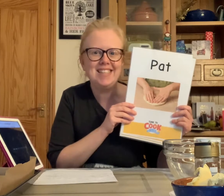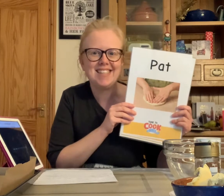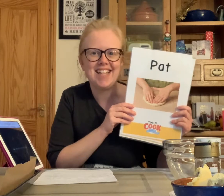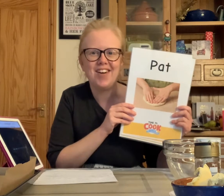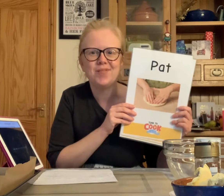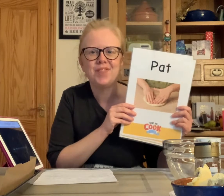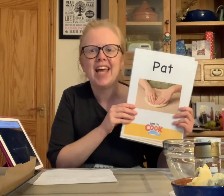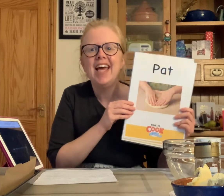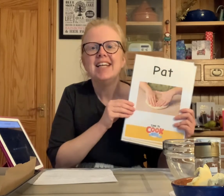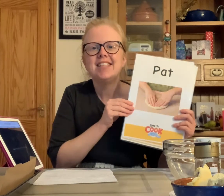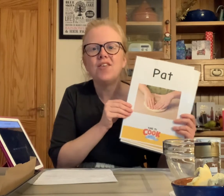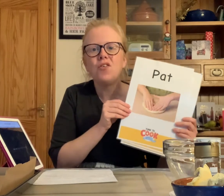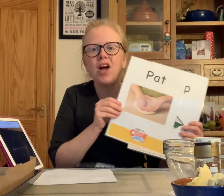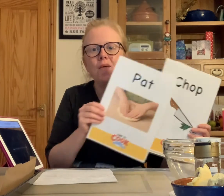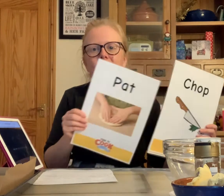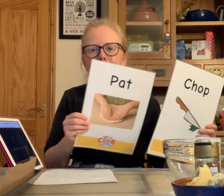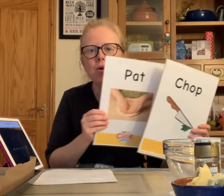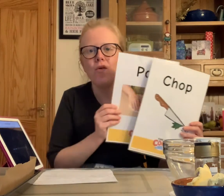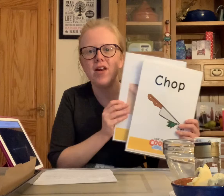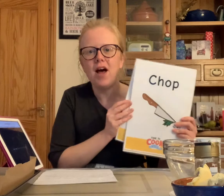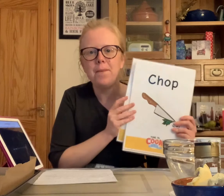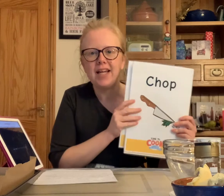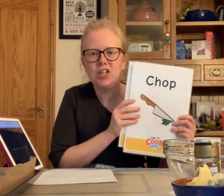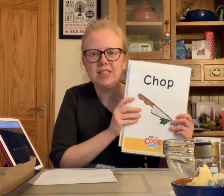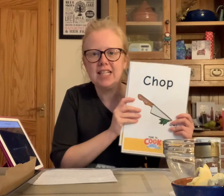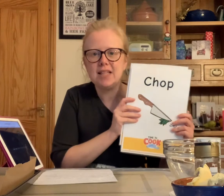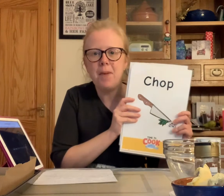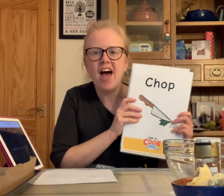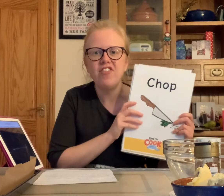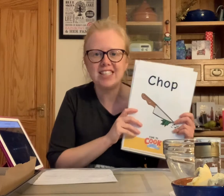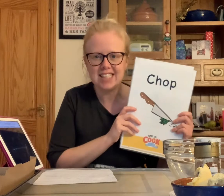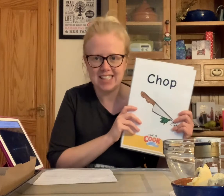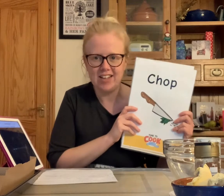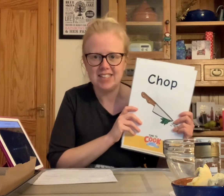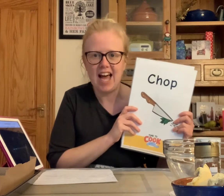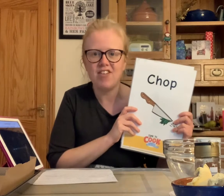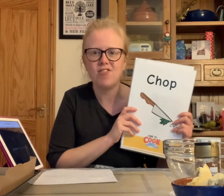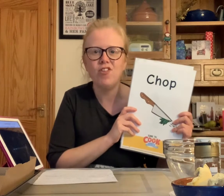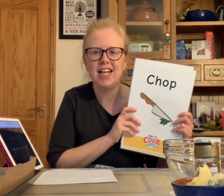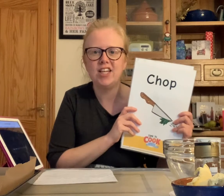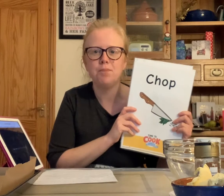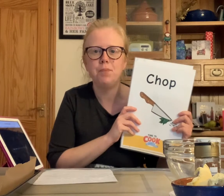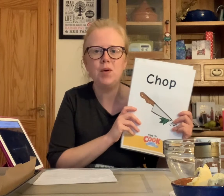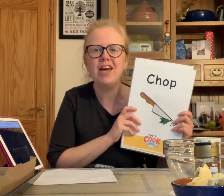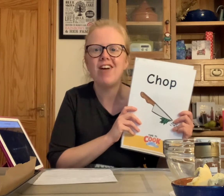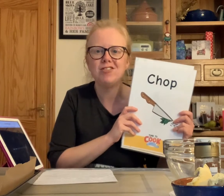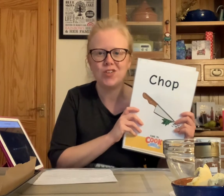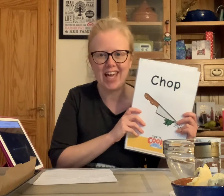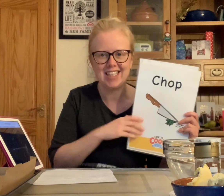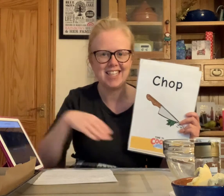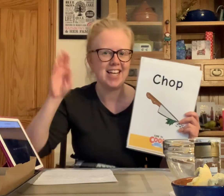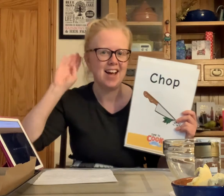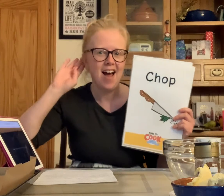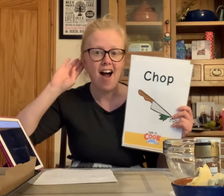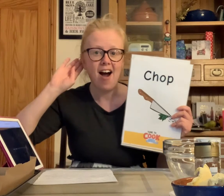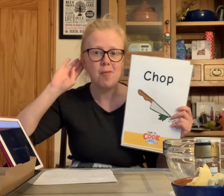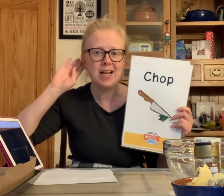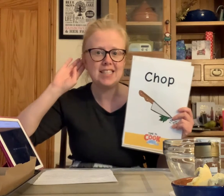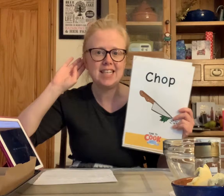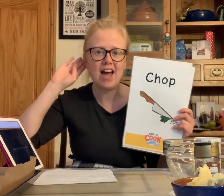dough. So go and grab your grown-up and use it as the perfect excuse to have a really good boogie around your kitchen. I'll be listening out from